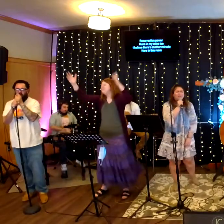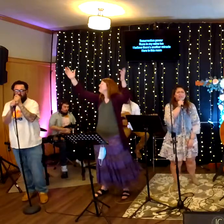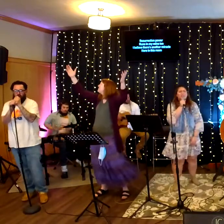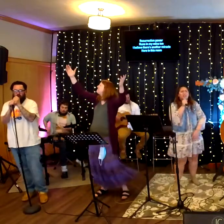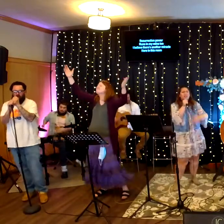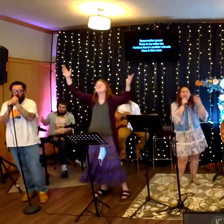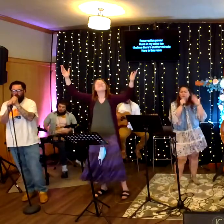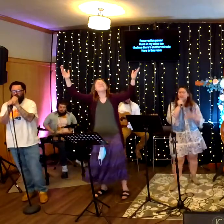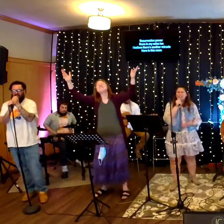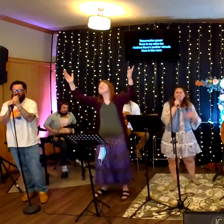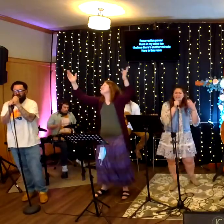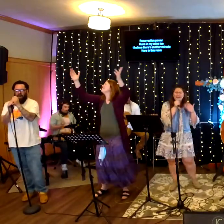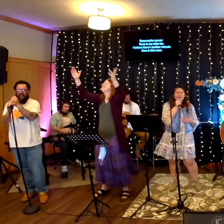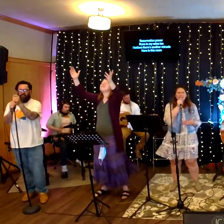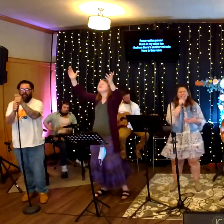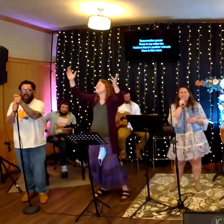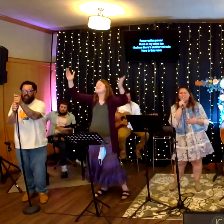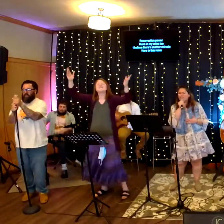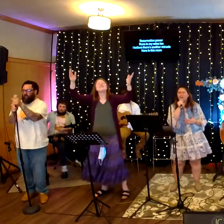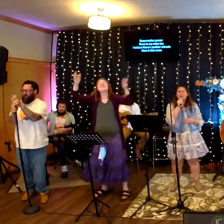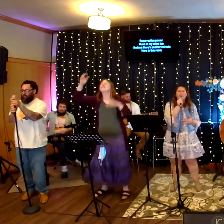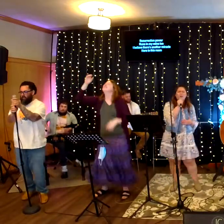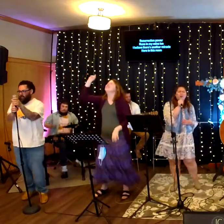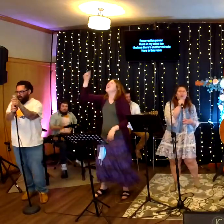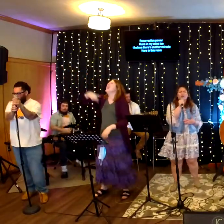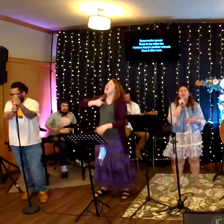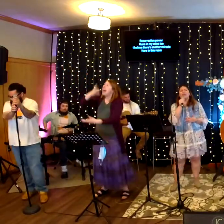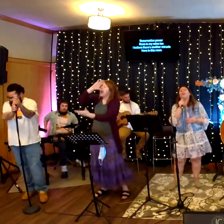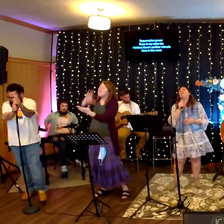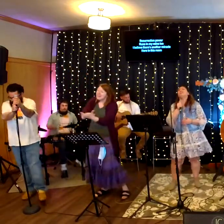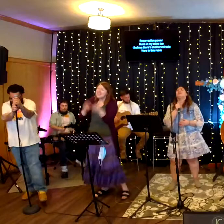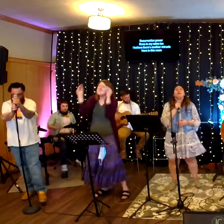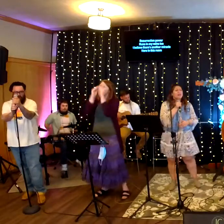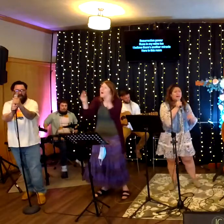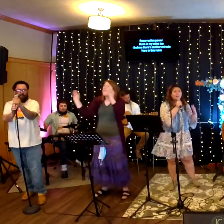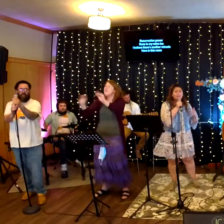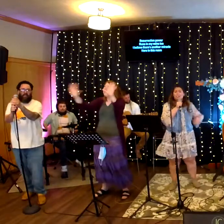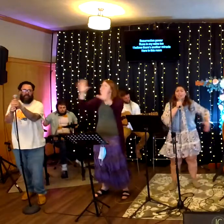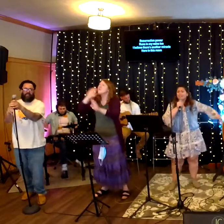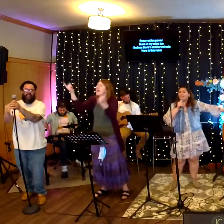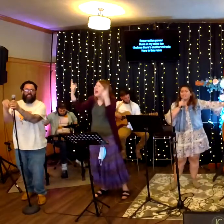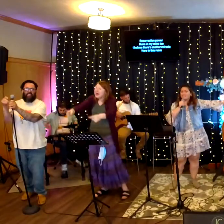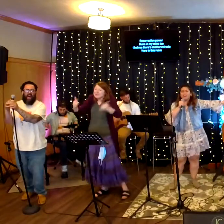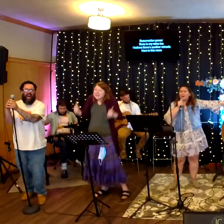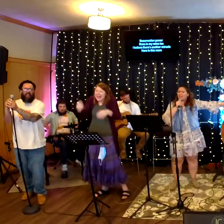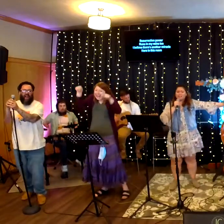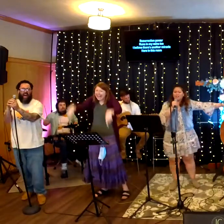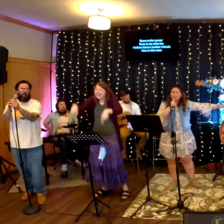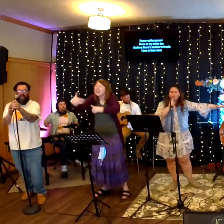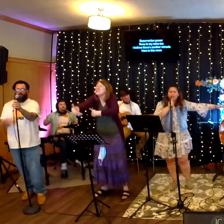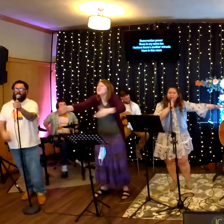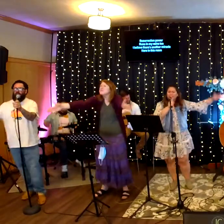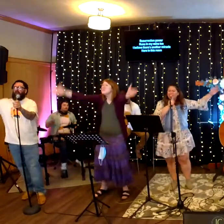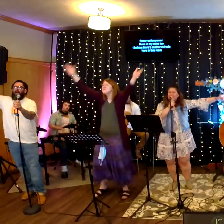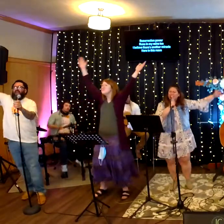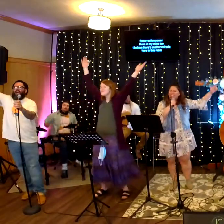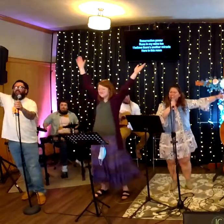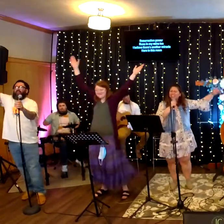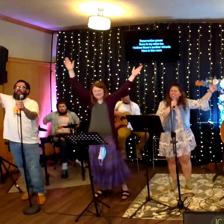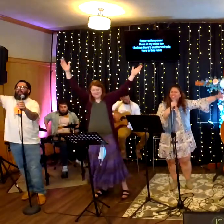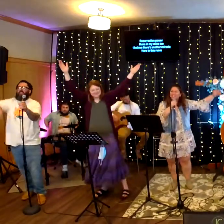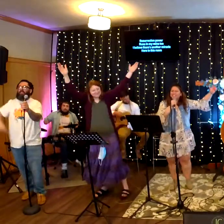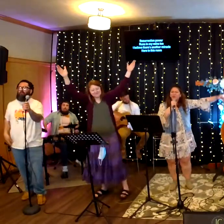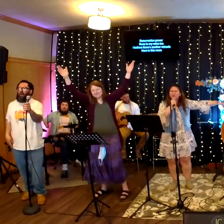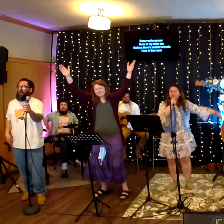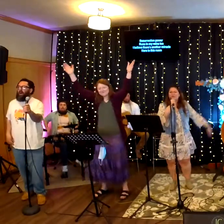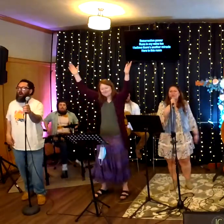power runs in our veins too. Yeah, I believe there's another miracle here